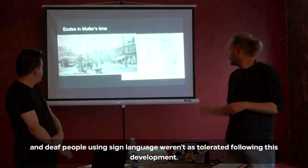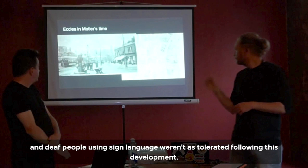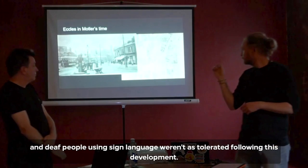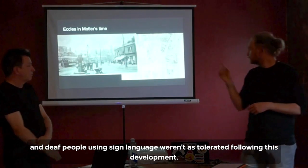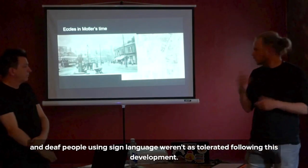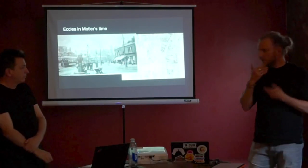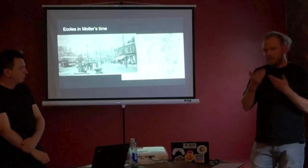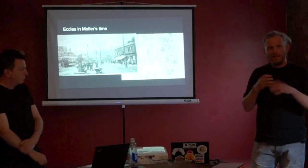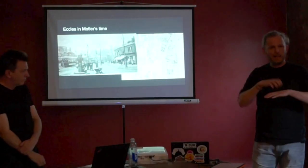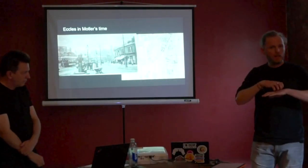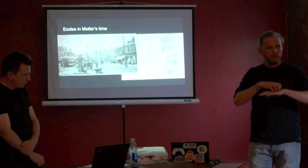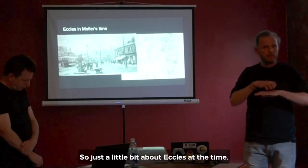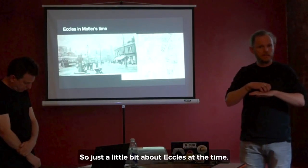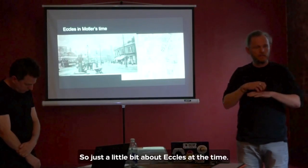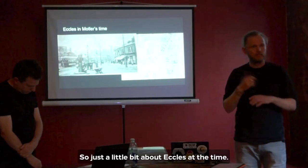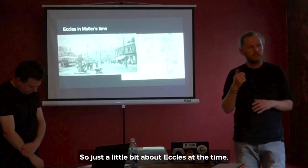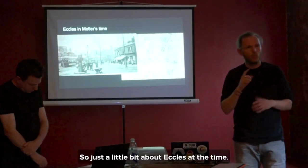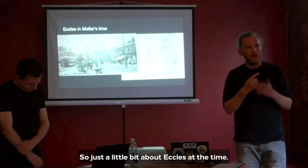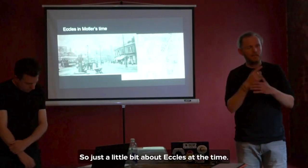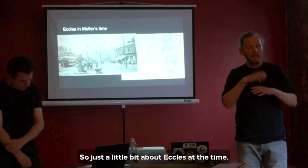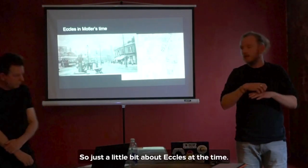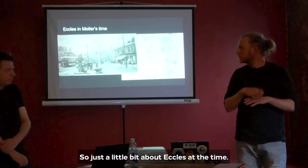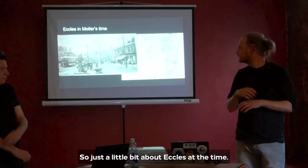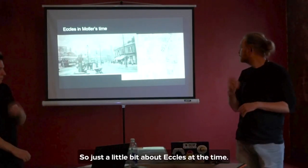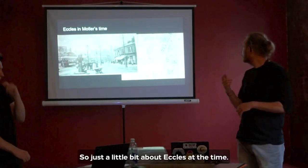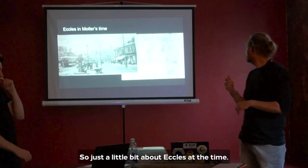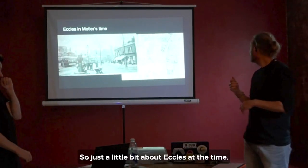this development. So just a little bit about Eccles at the time.